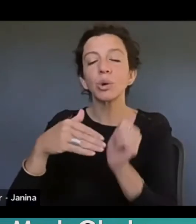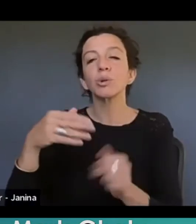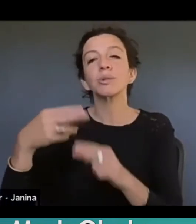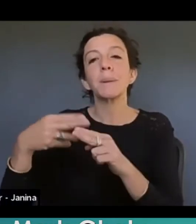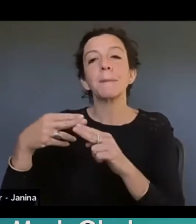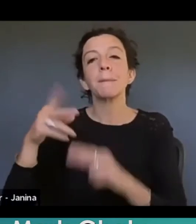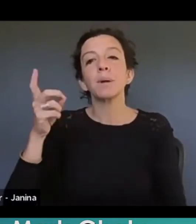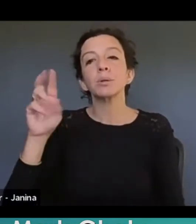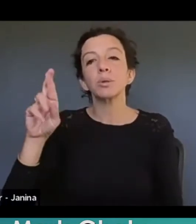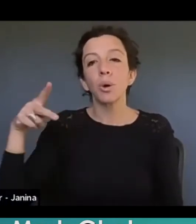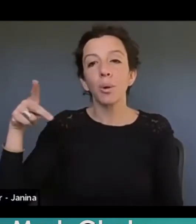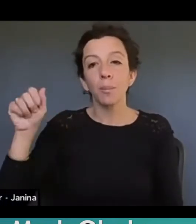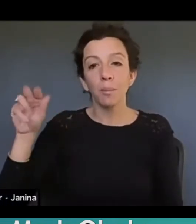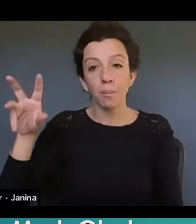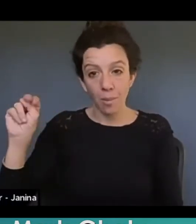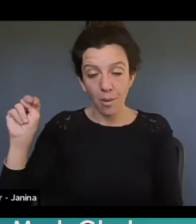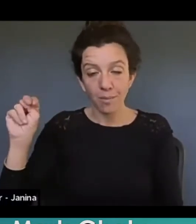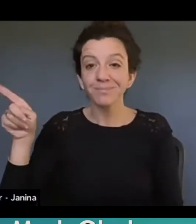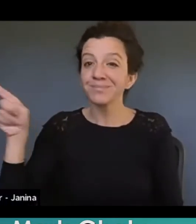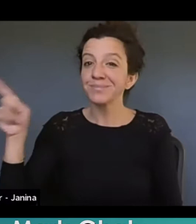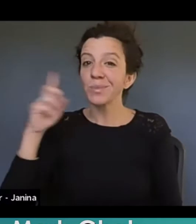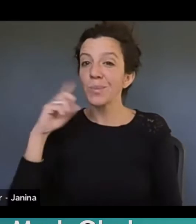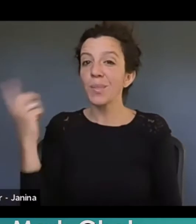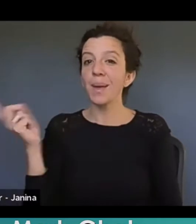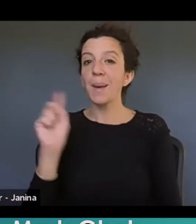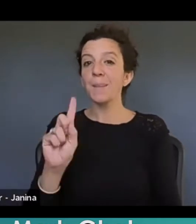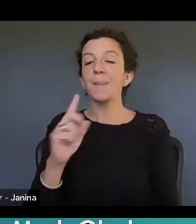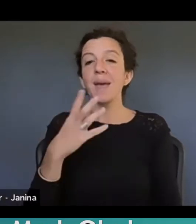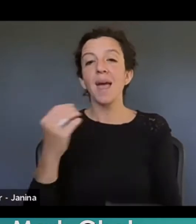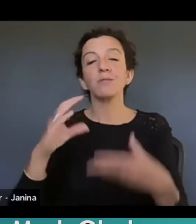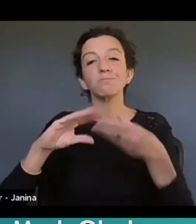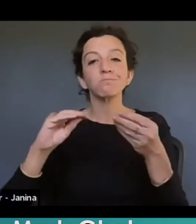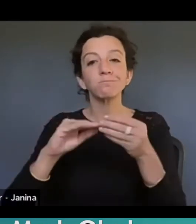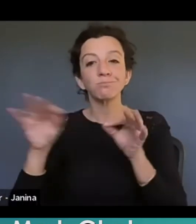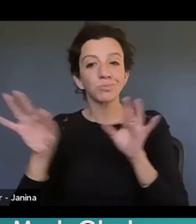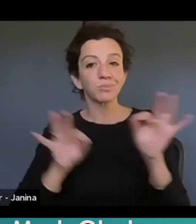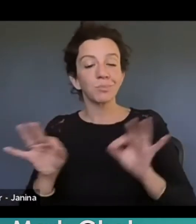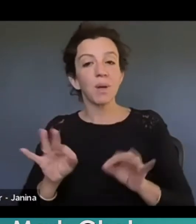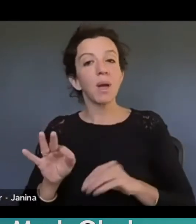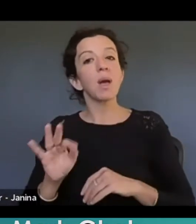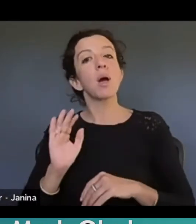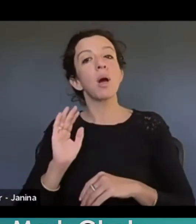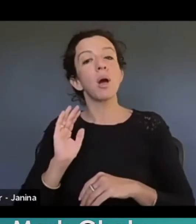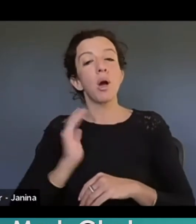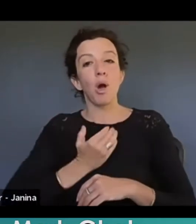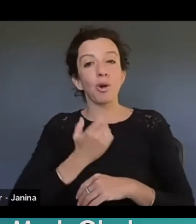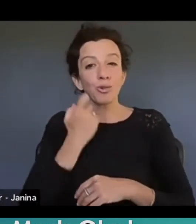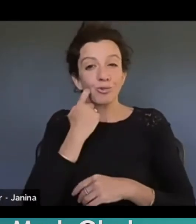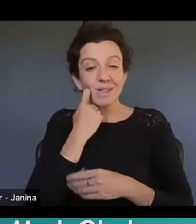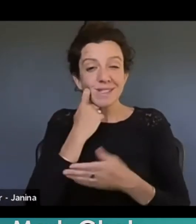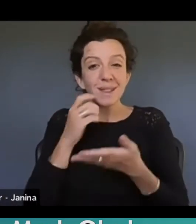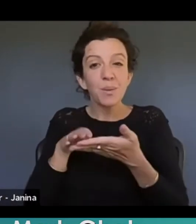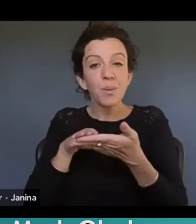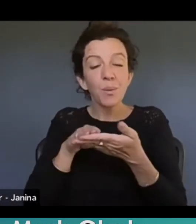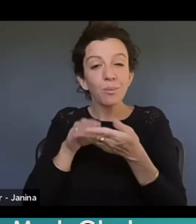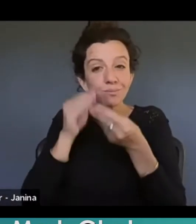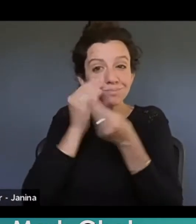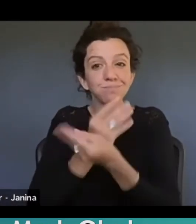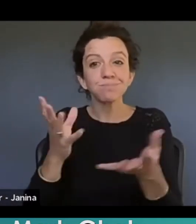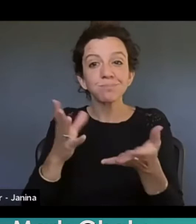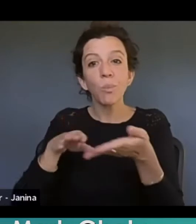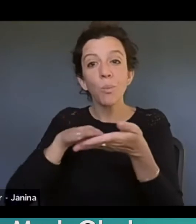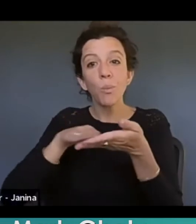bit about our recently released, just yesterday, K through 6 waiver process to